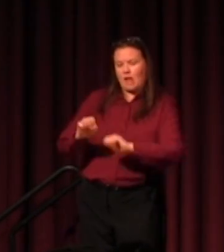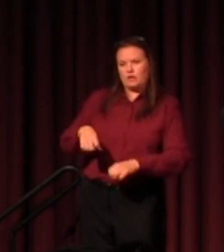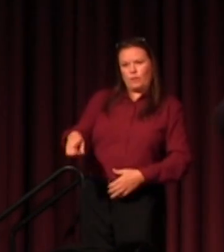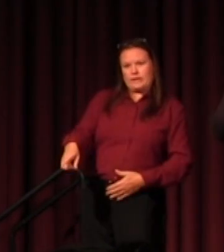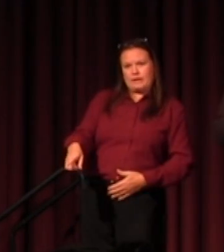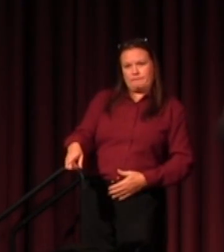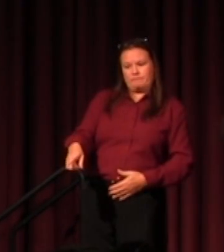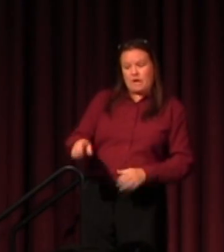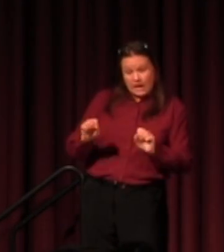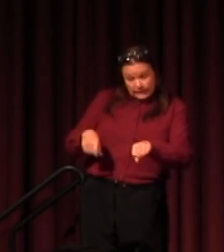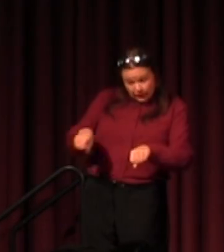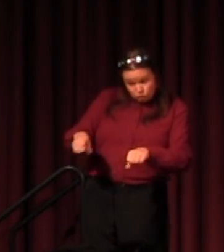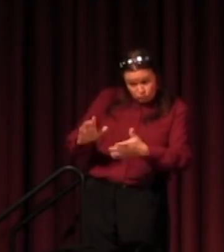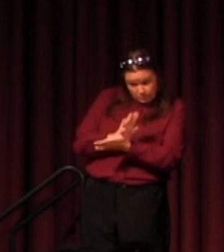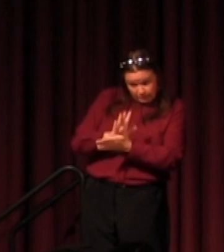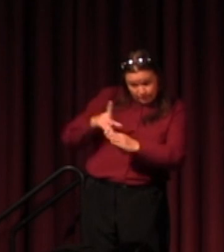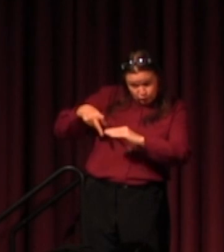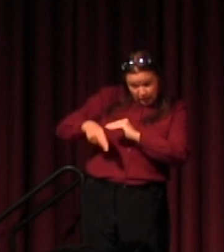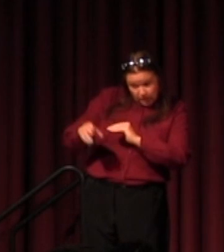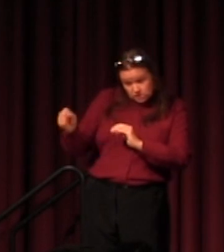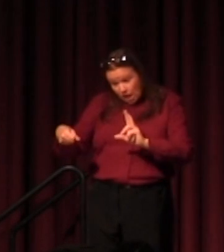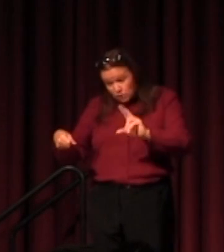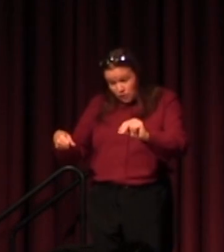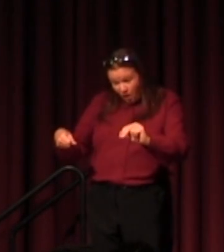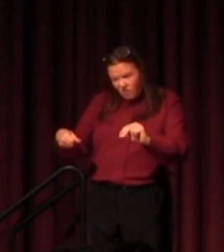on how successful he can be